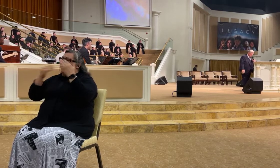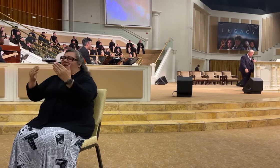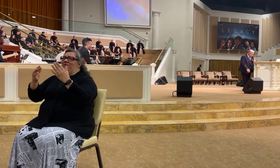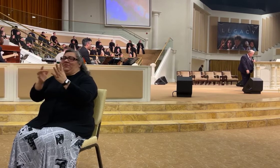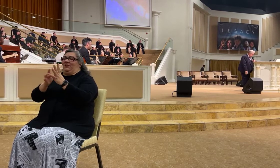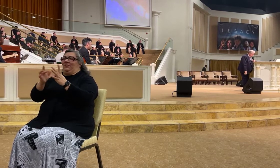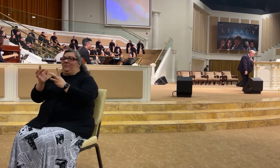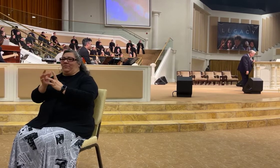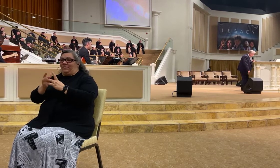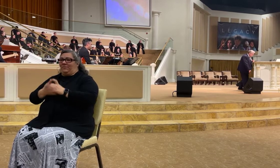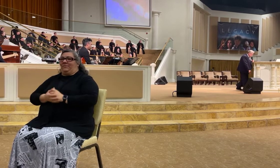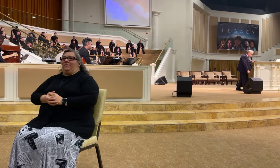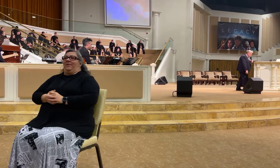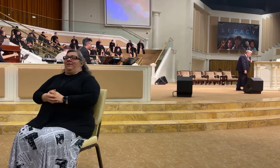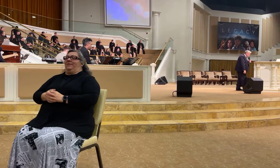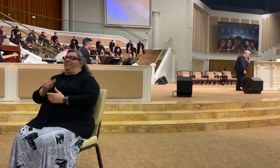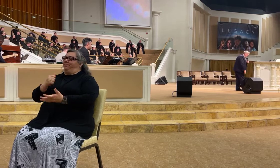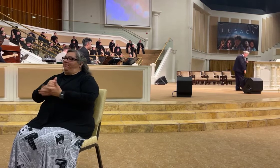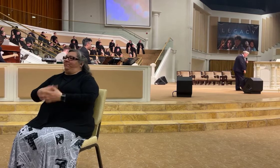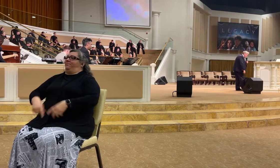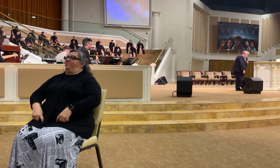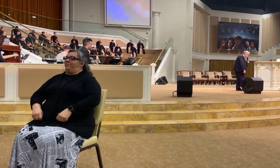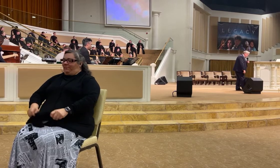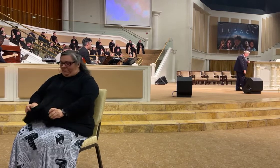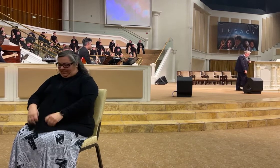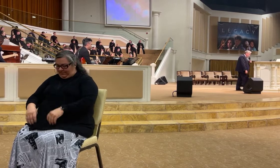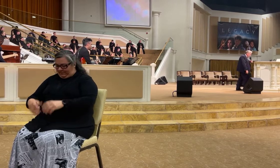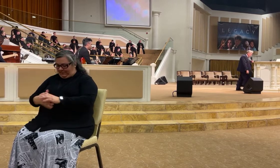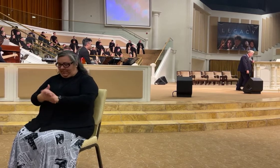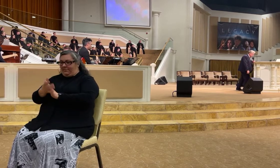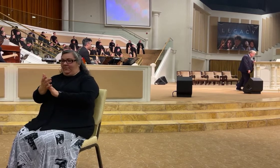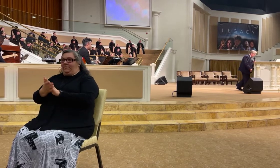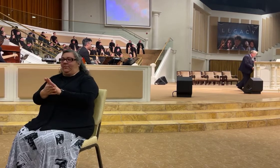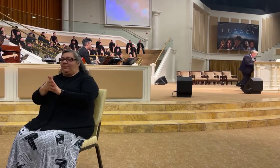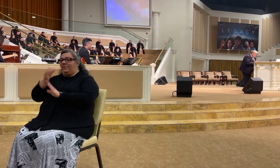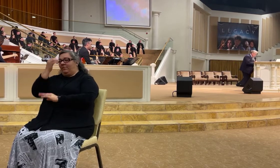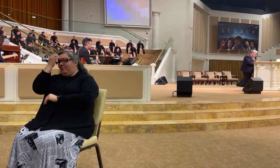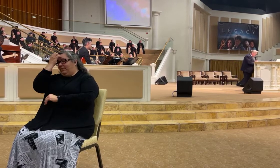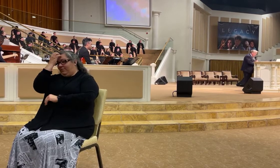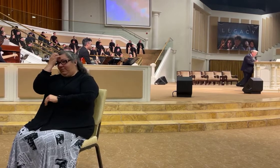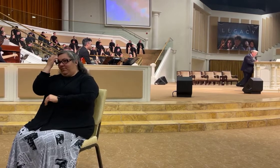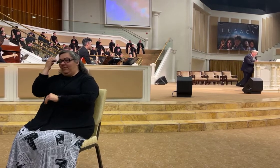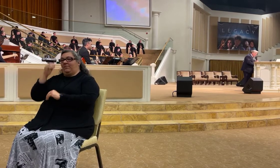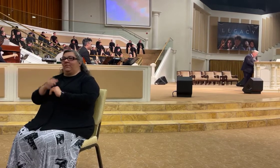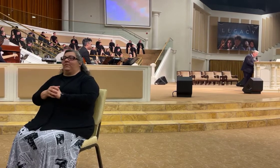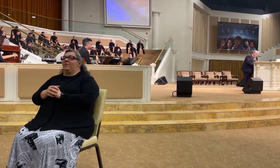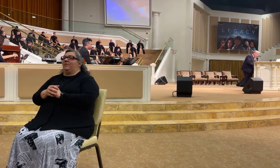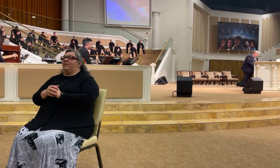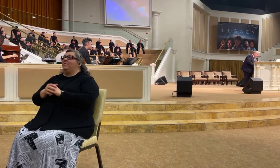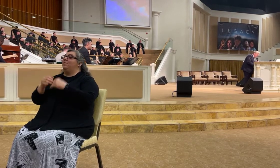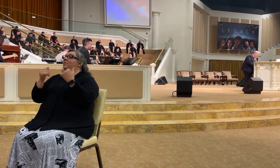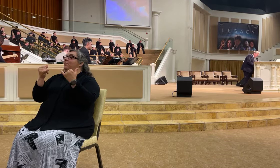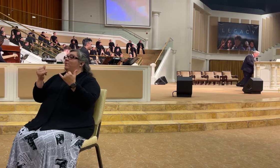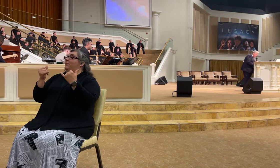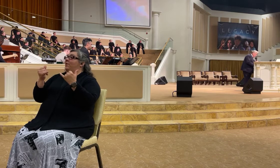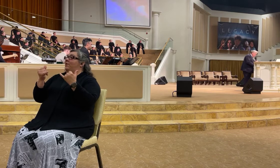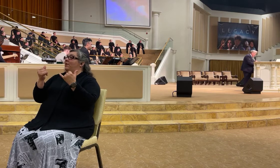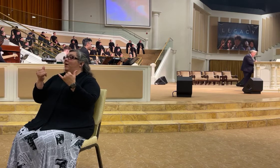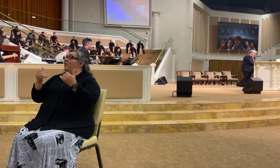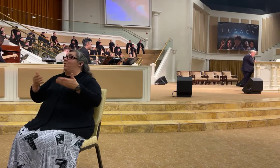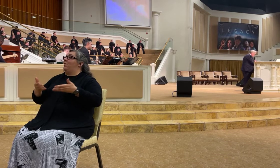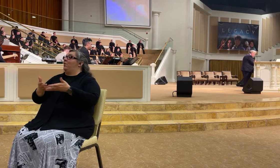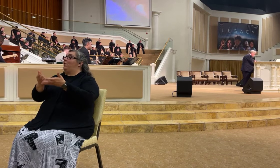Jesus. Thank you, Jesus. Amen. We are living in